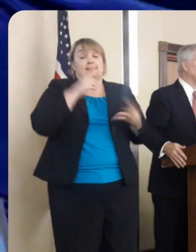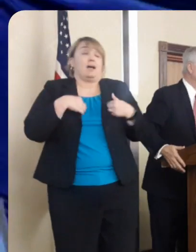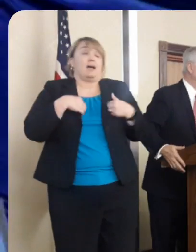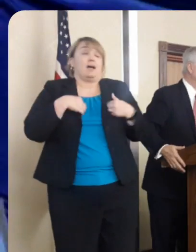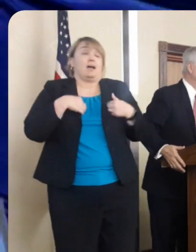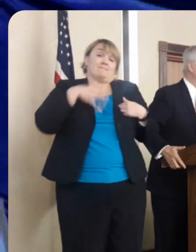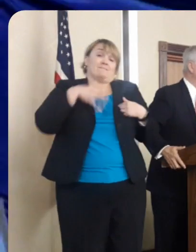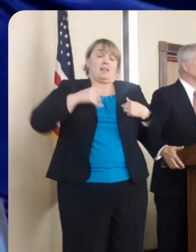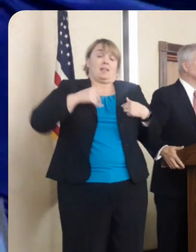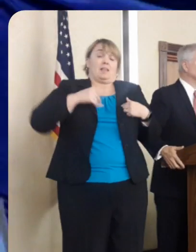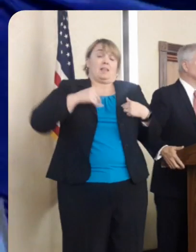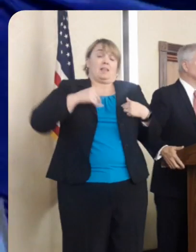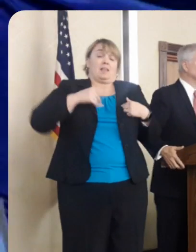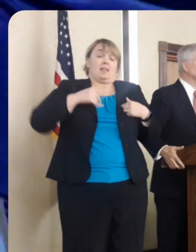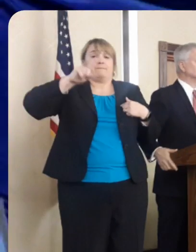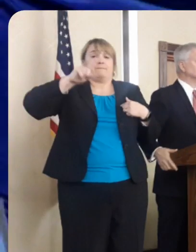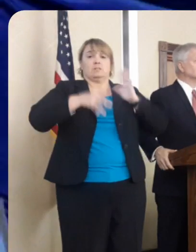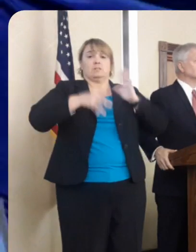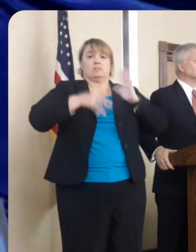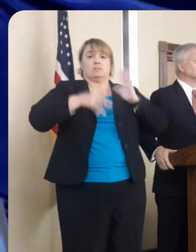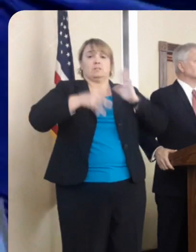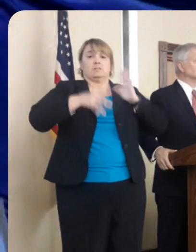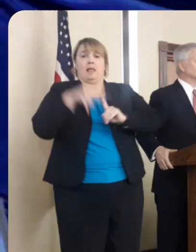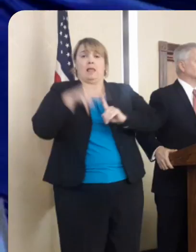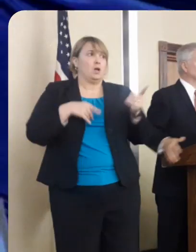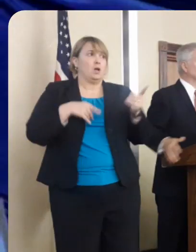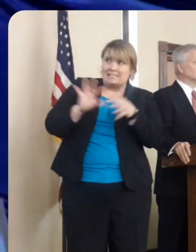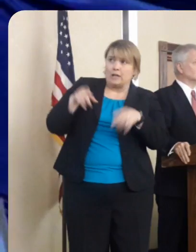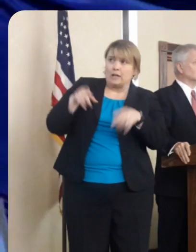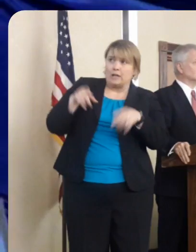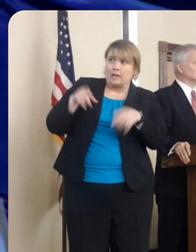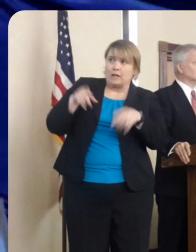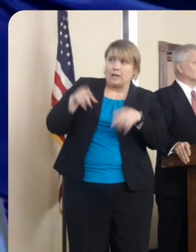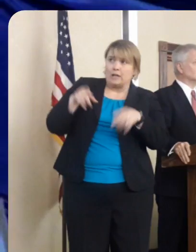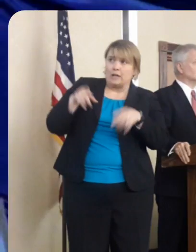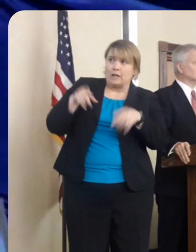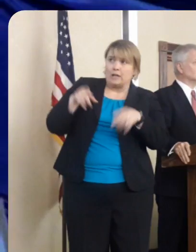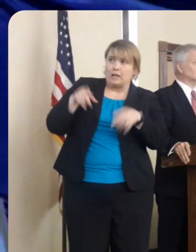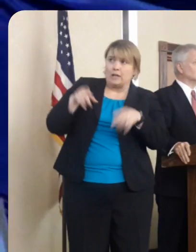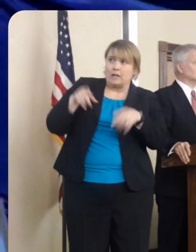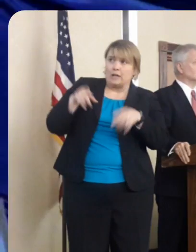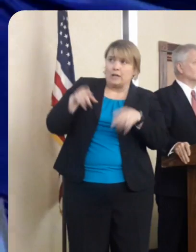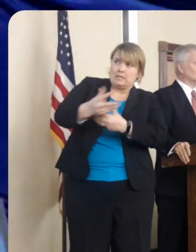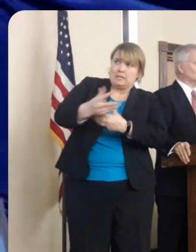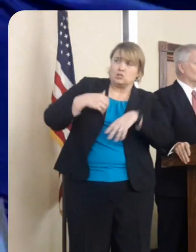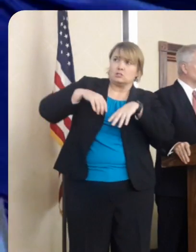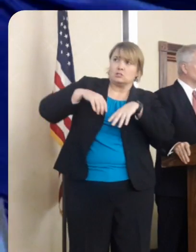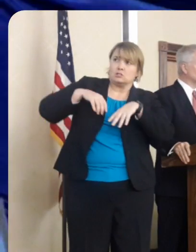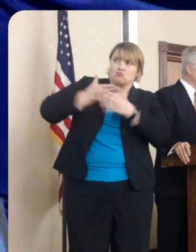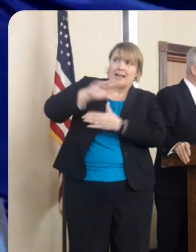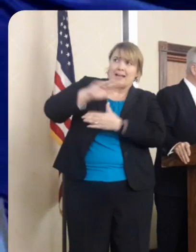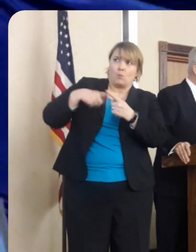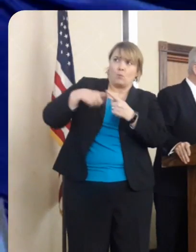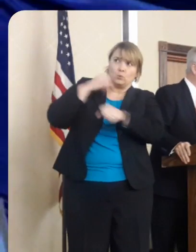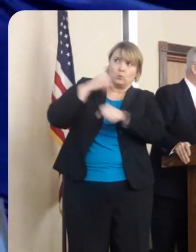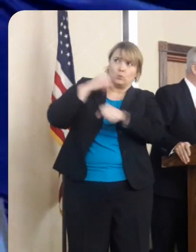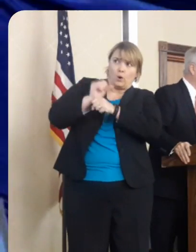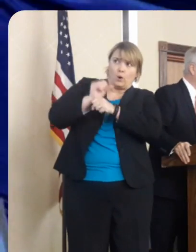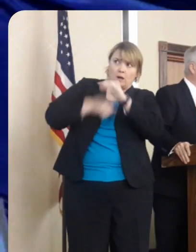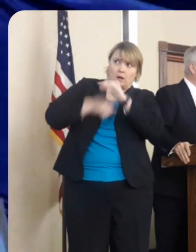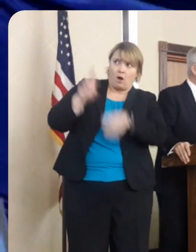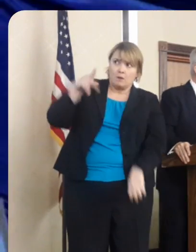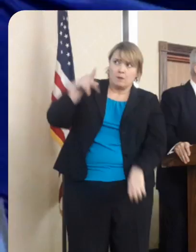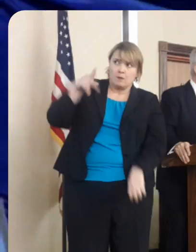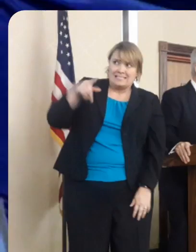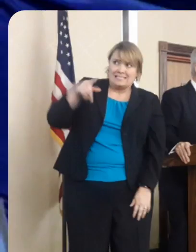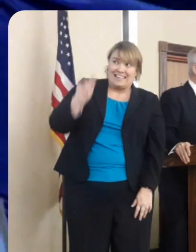stated earlier that you do give up free speech rights when you're an employee of the RPT, but that's not actually correct. True. What I do